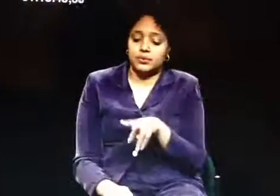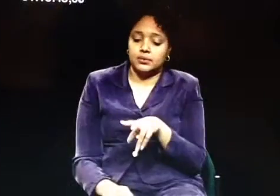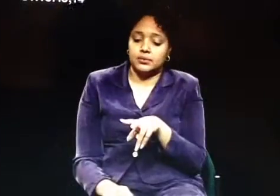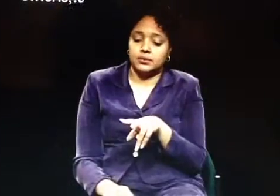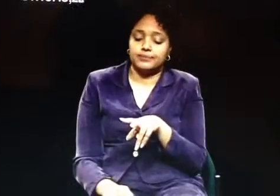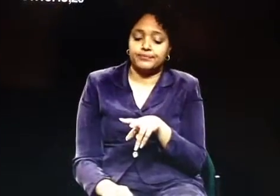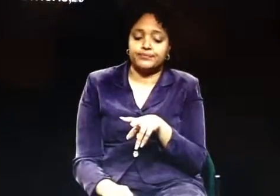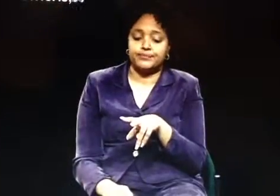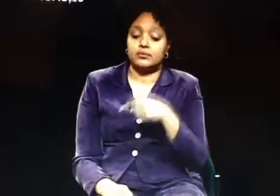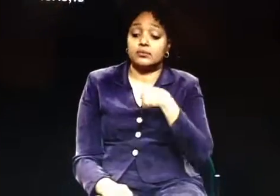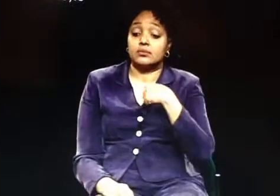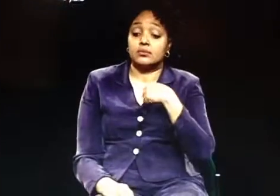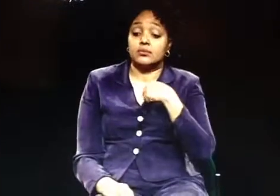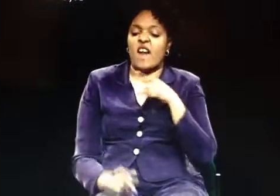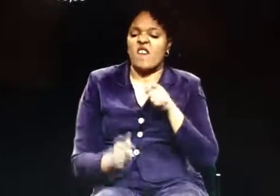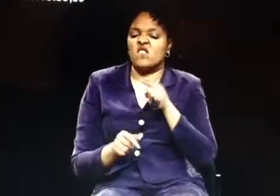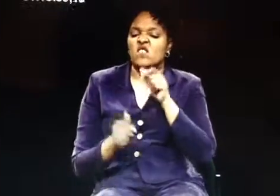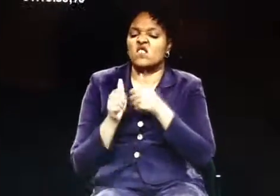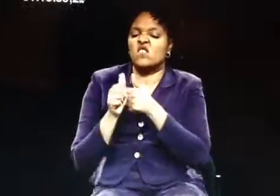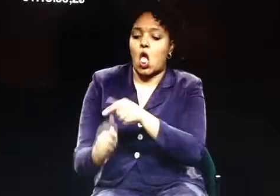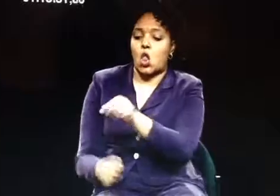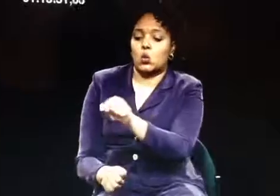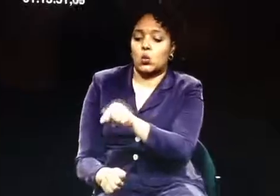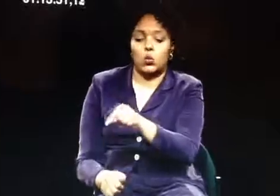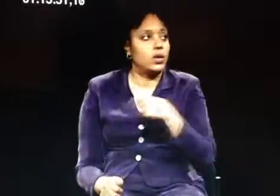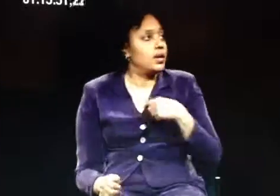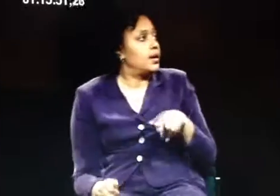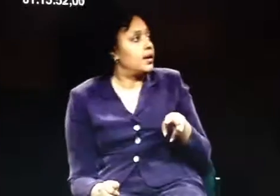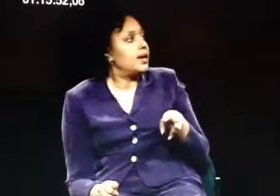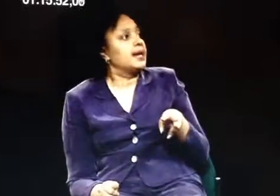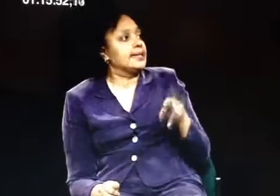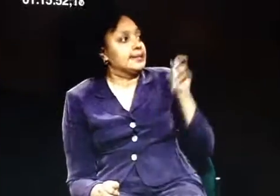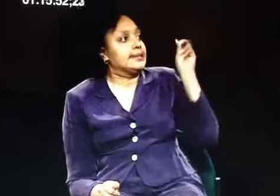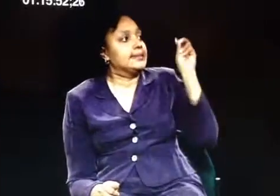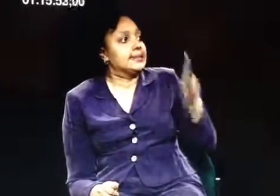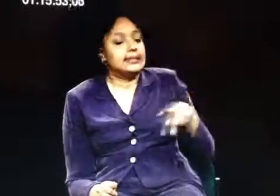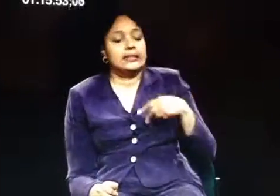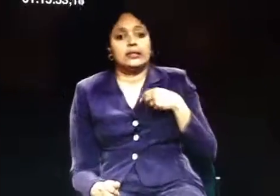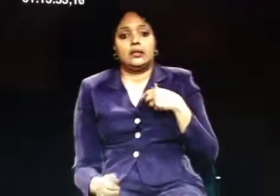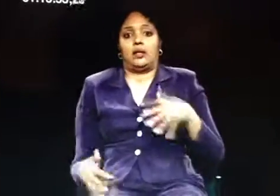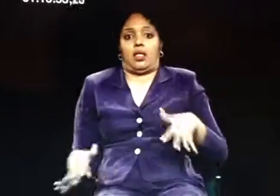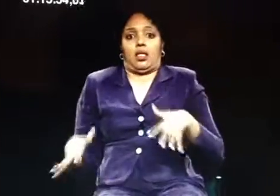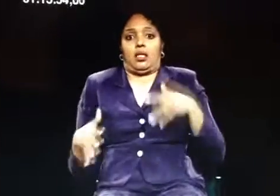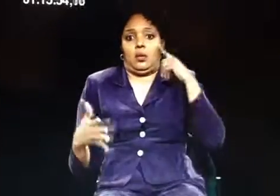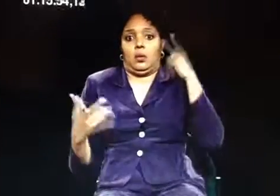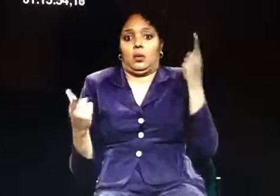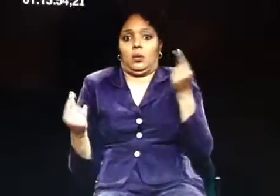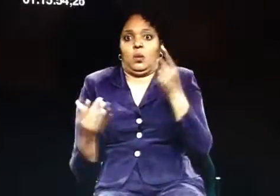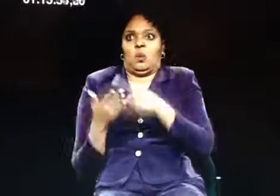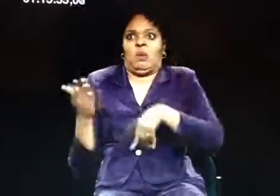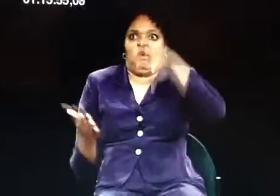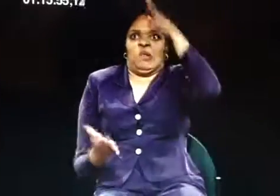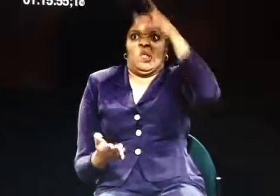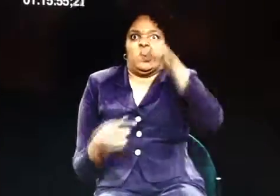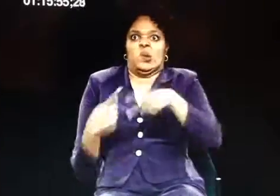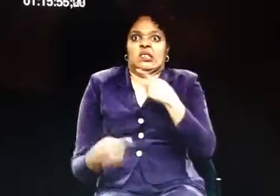corner. It's right there, and he said, okay, I will follow you, and I said, okay. I was really nervous